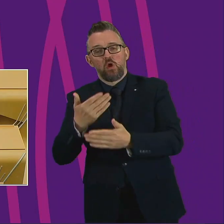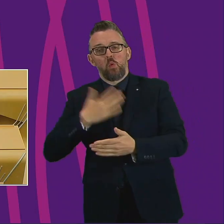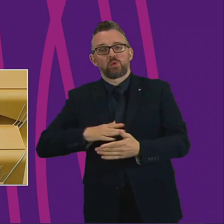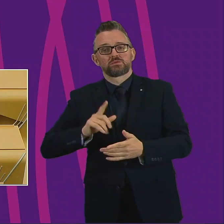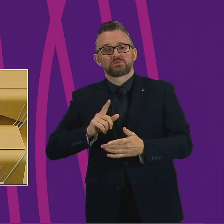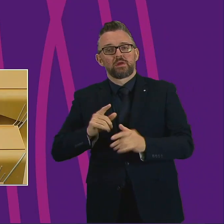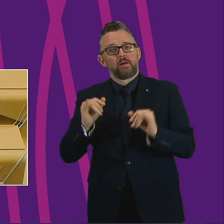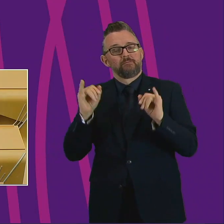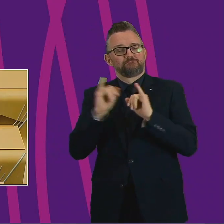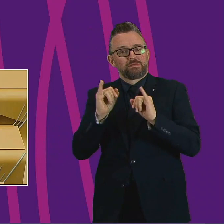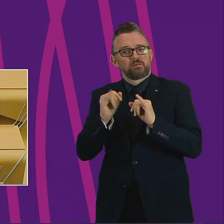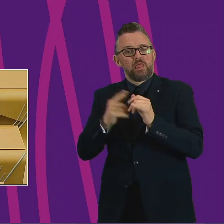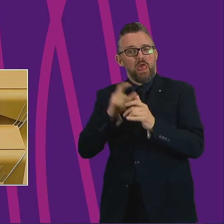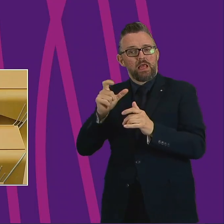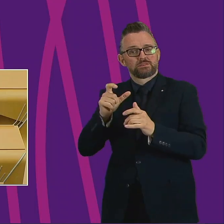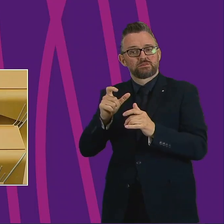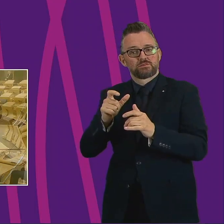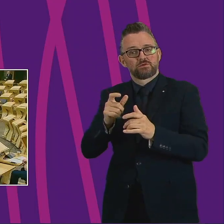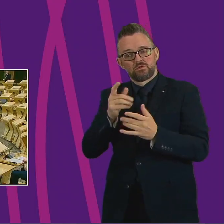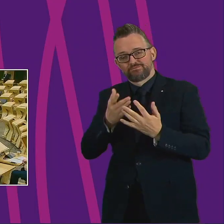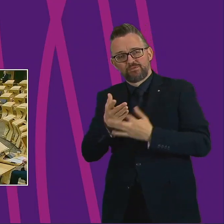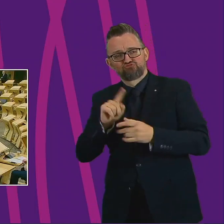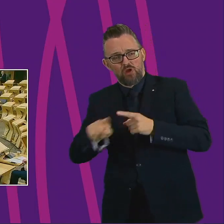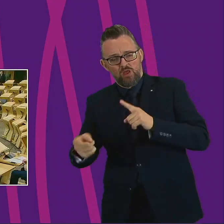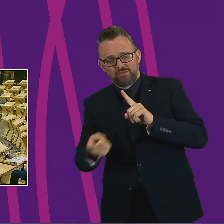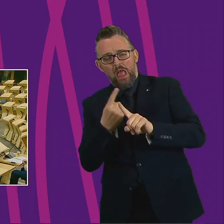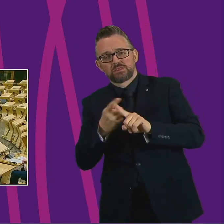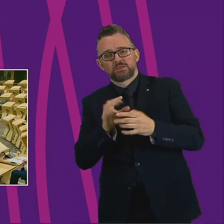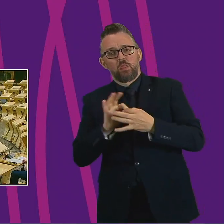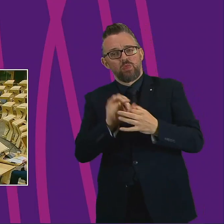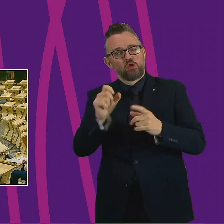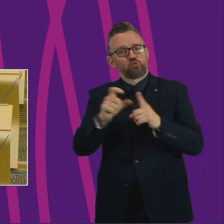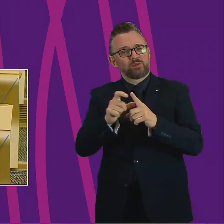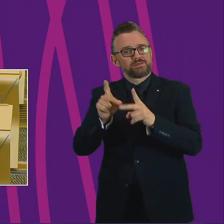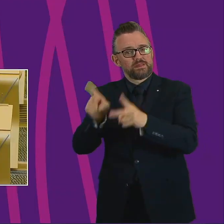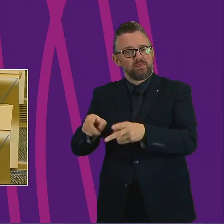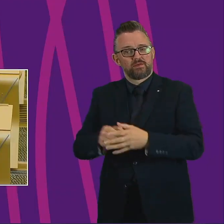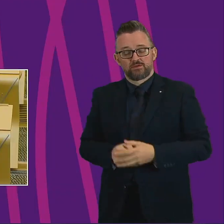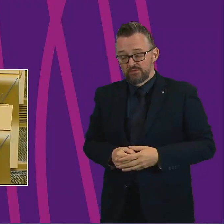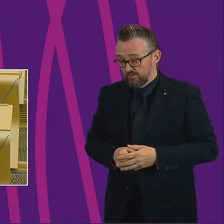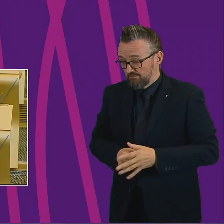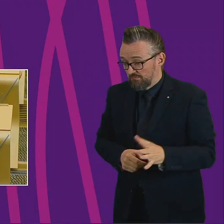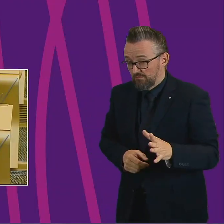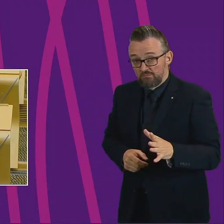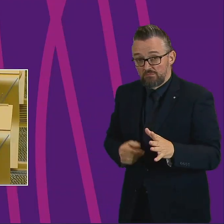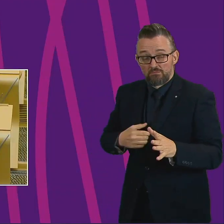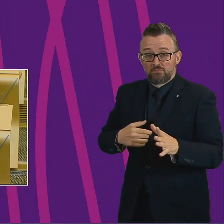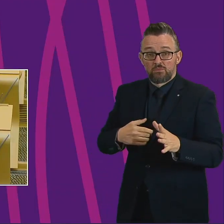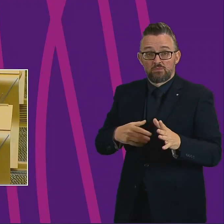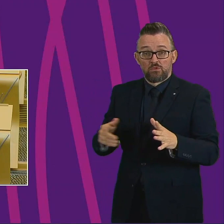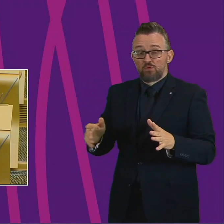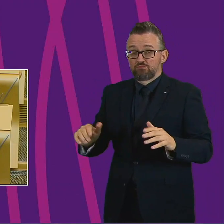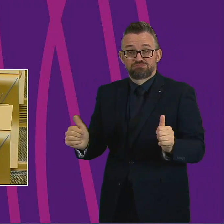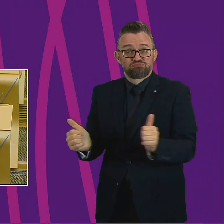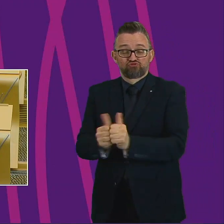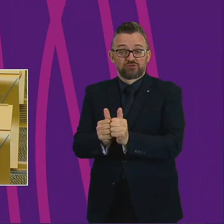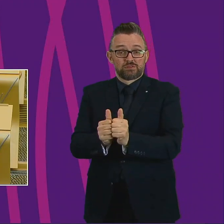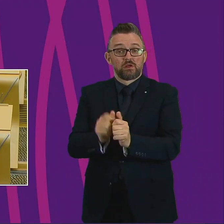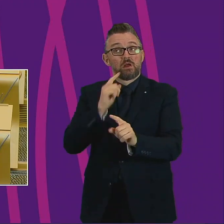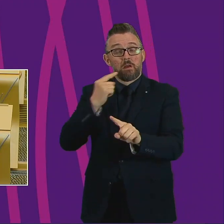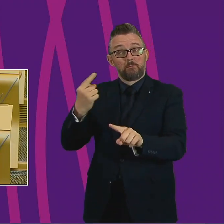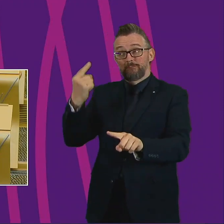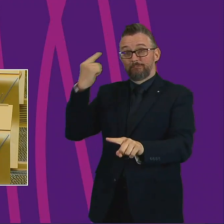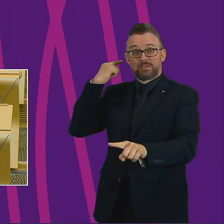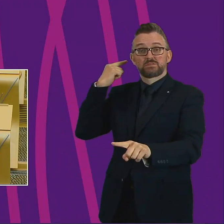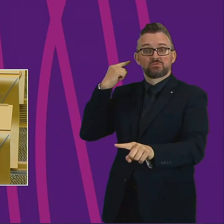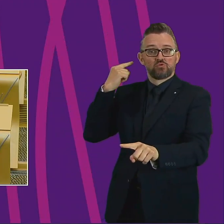and answers on their daughter's death? Cabinet Secretary. So I do completely agree with the member that the past does matter,